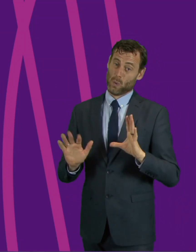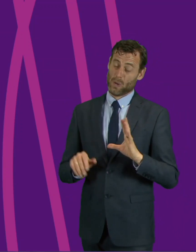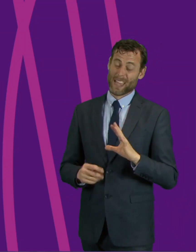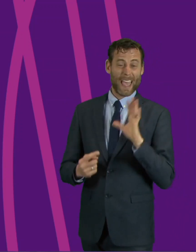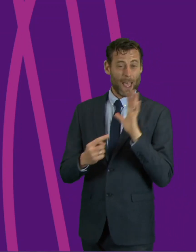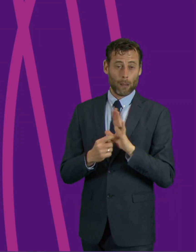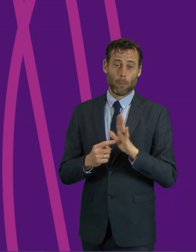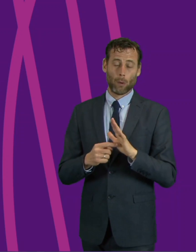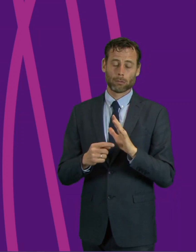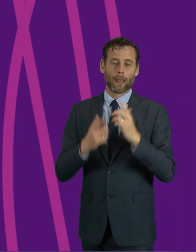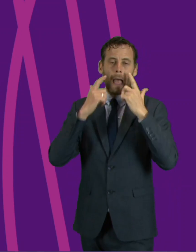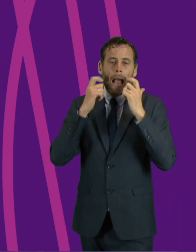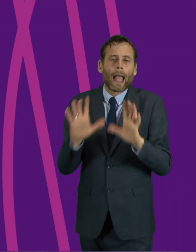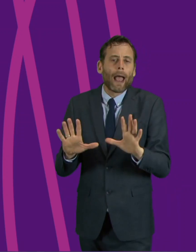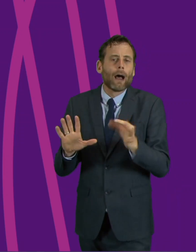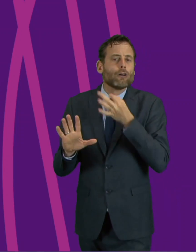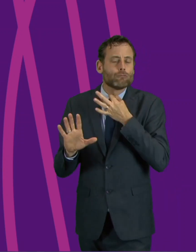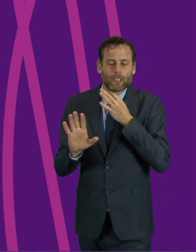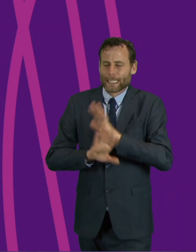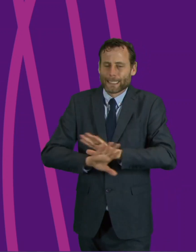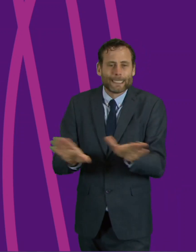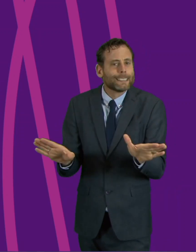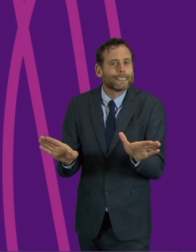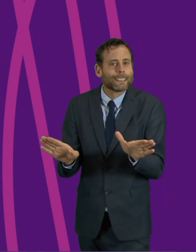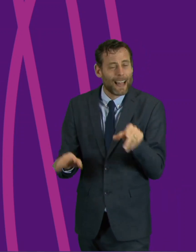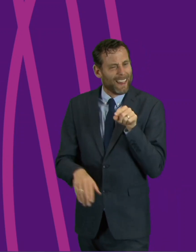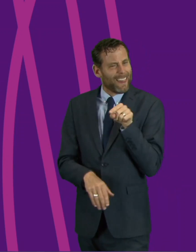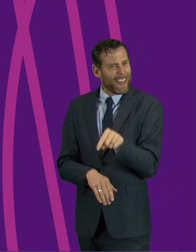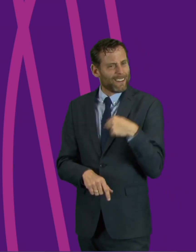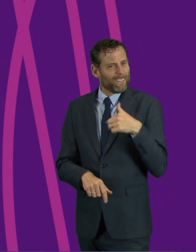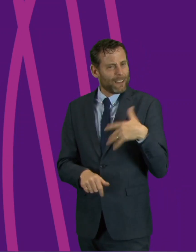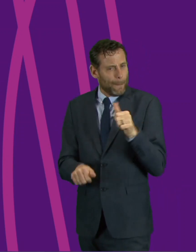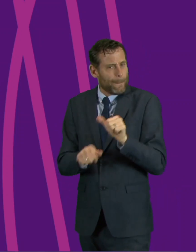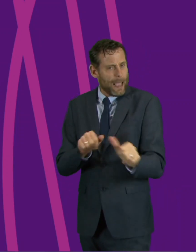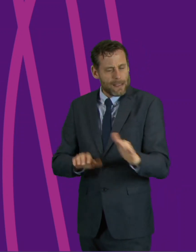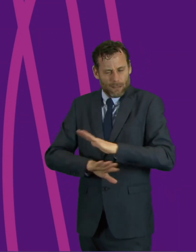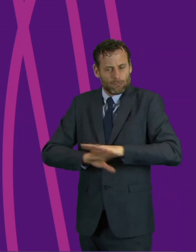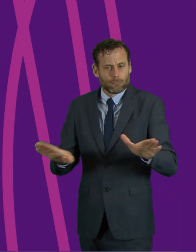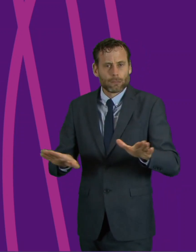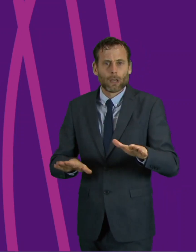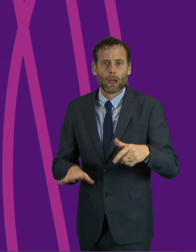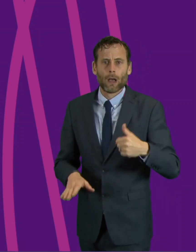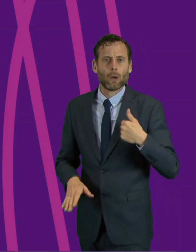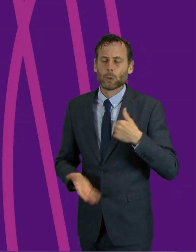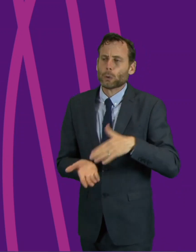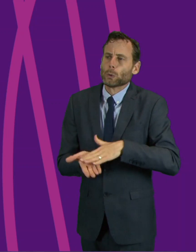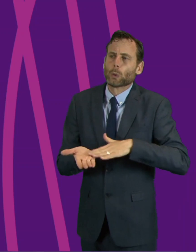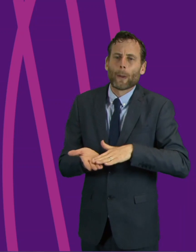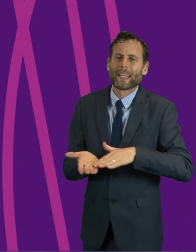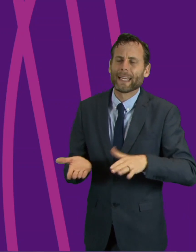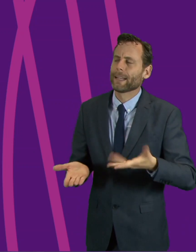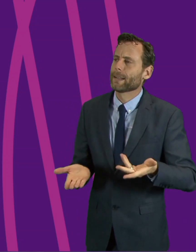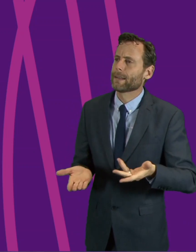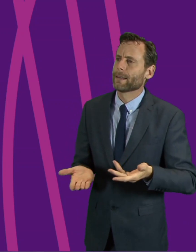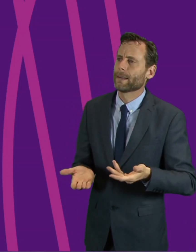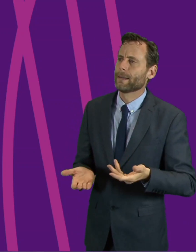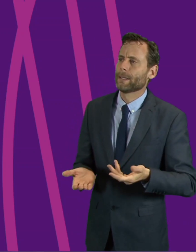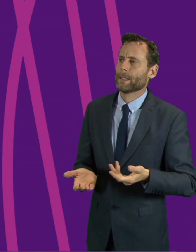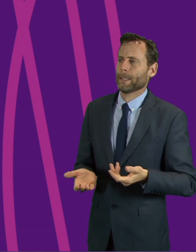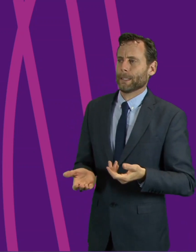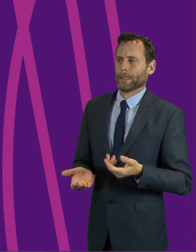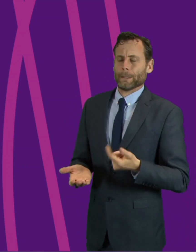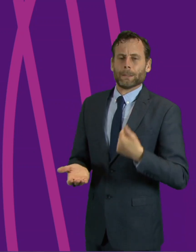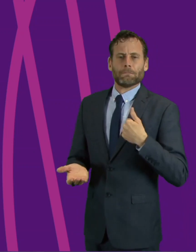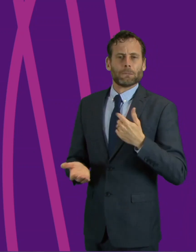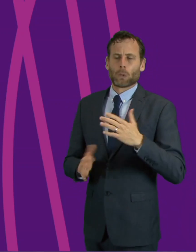possible, and I think that is the right approach. There is no intention on my part right now to ease that 2 metres or